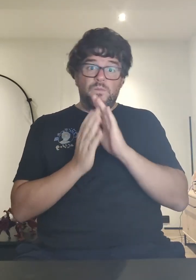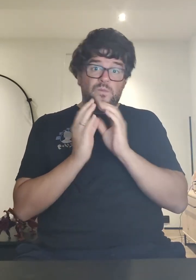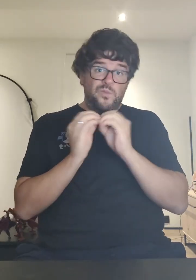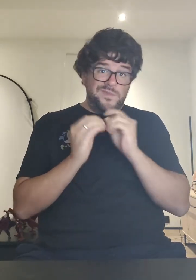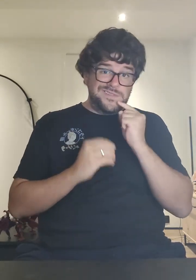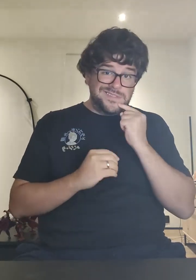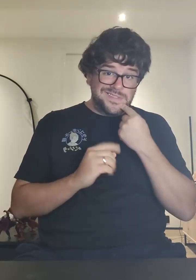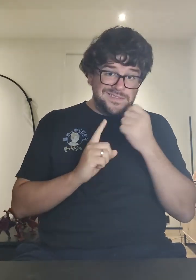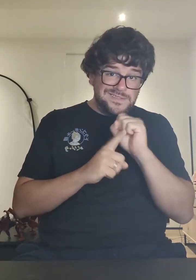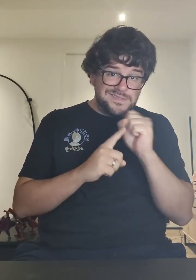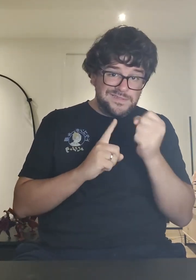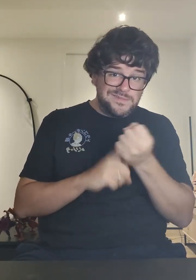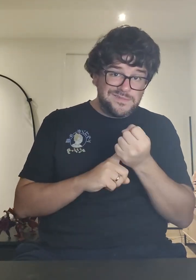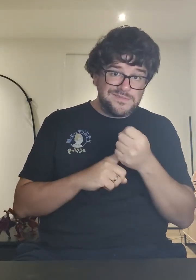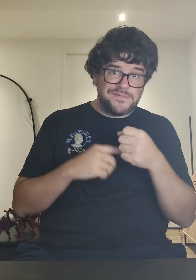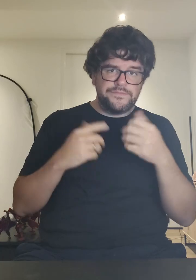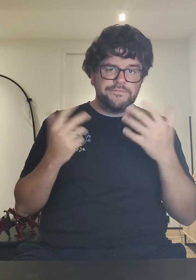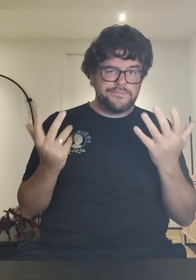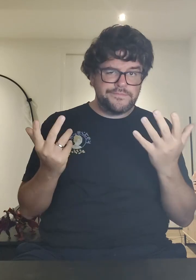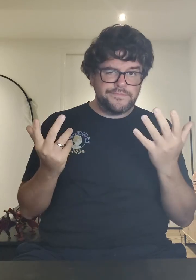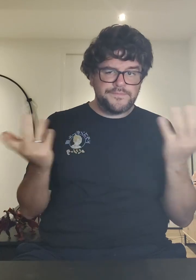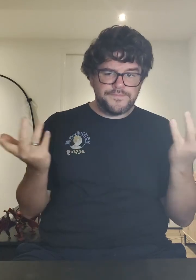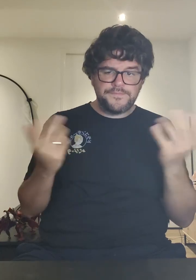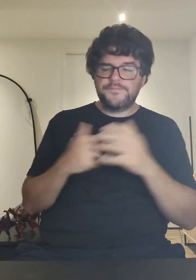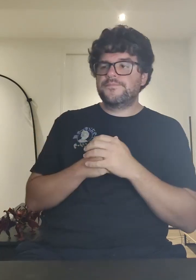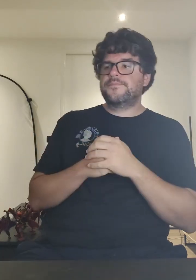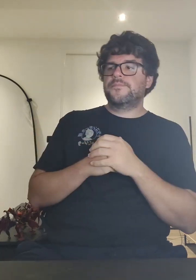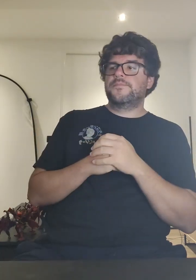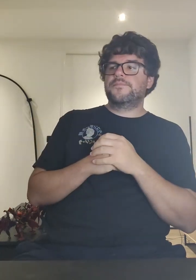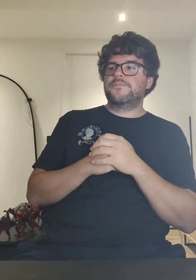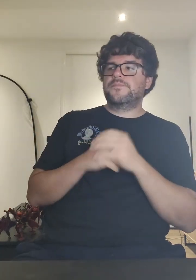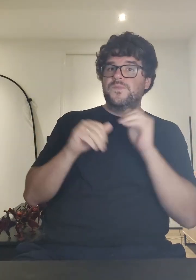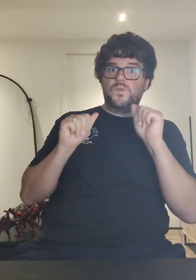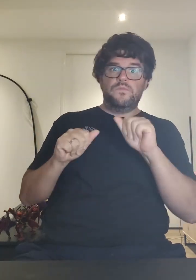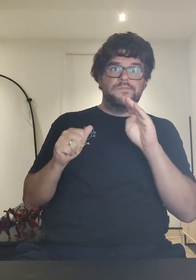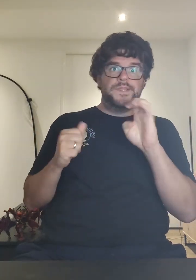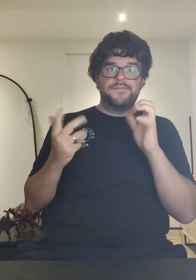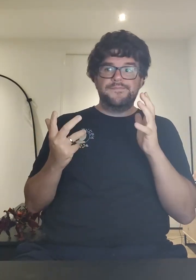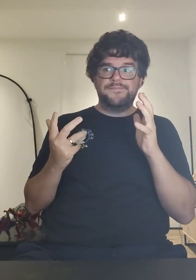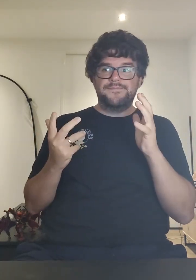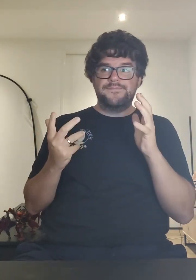then a more serious situation might look like this.